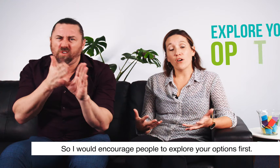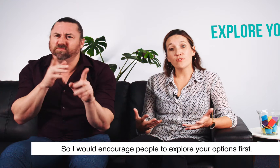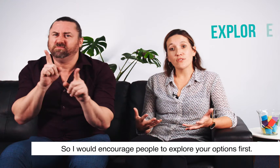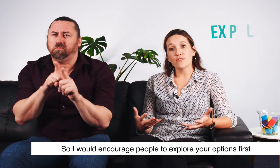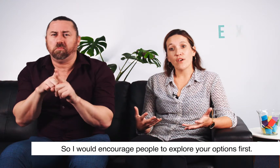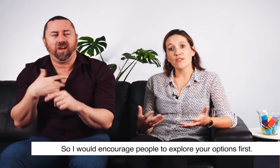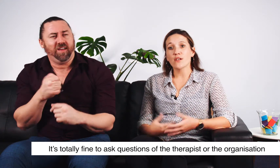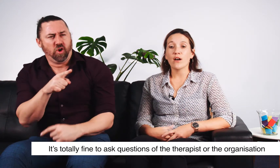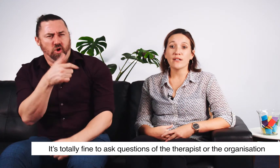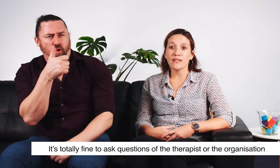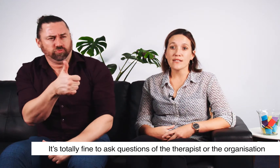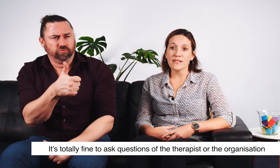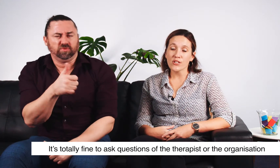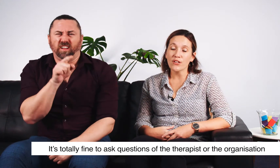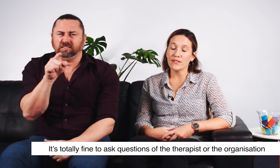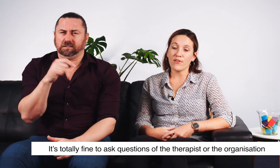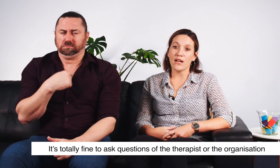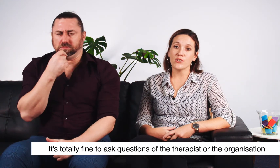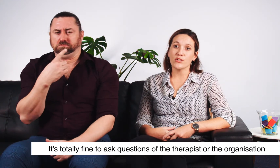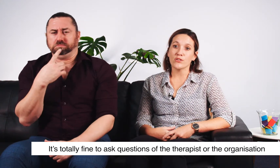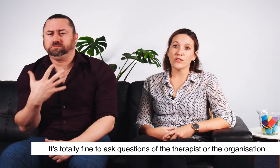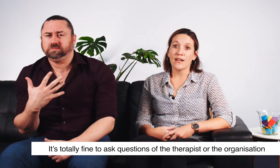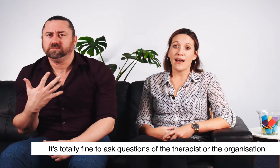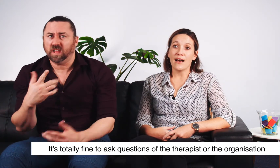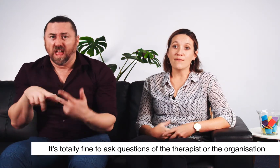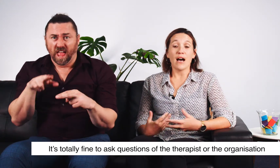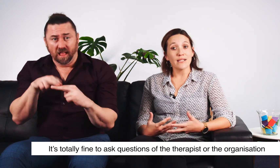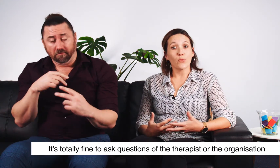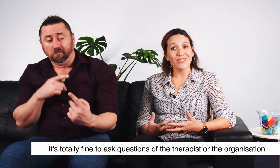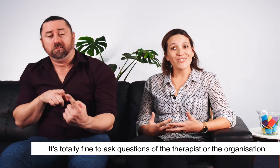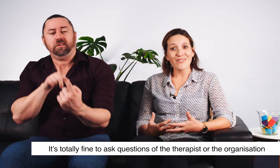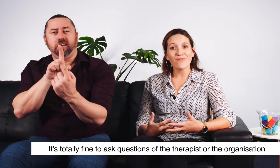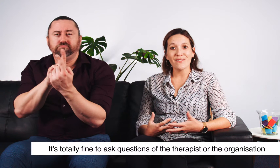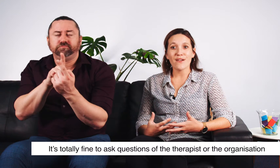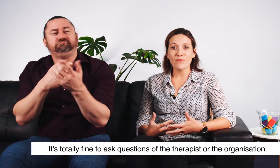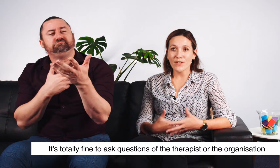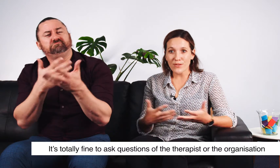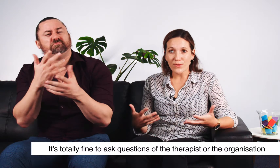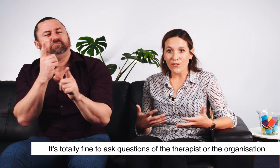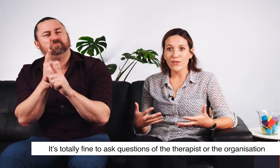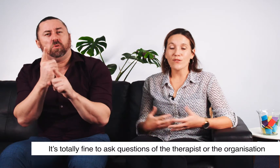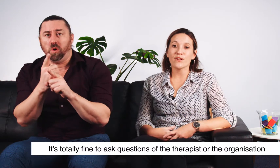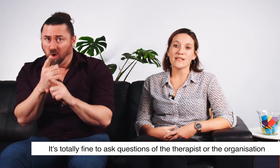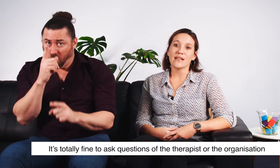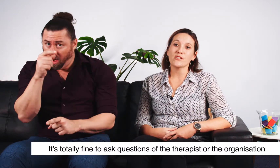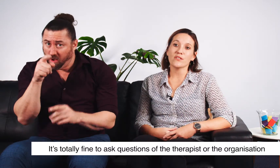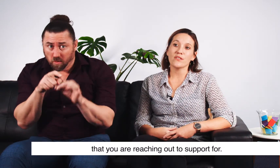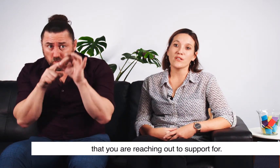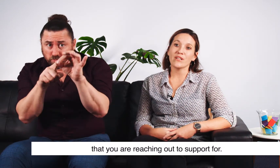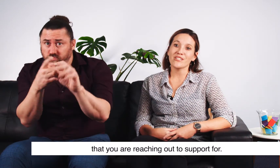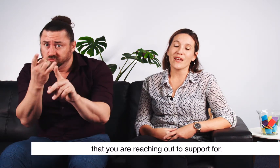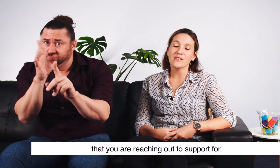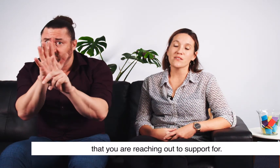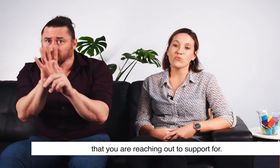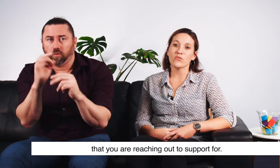explore your options first. So it's totally fine to ask questions of the therapist or the organisation that